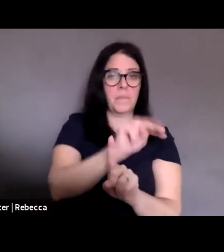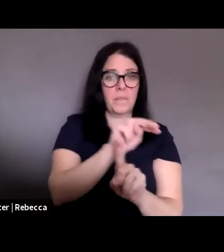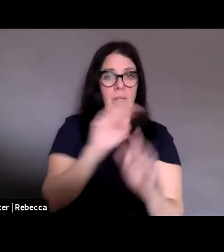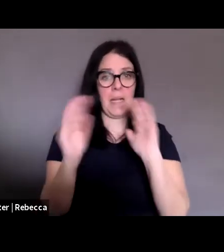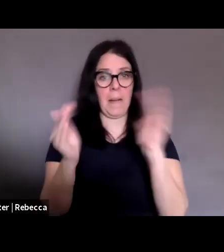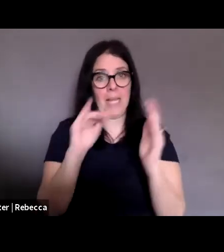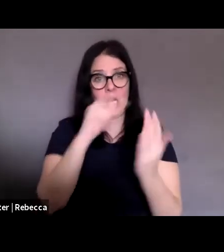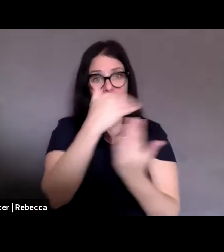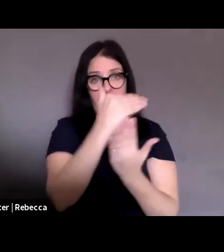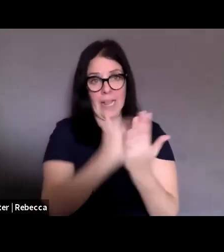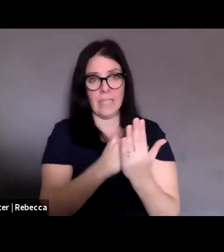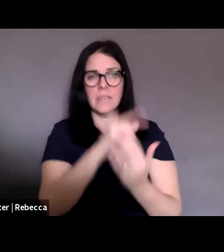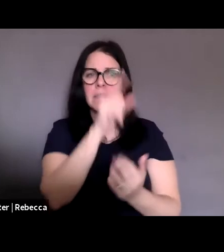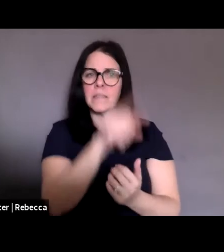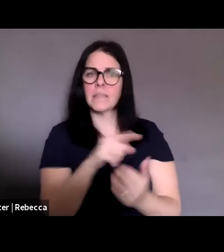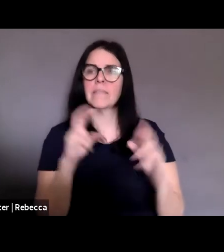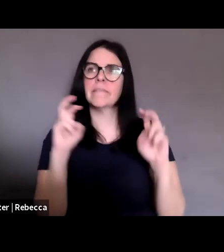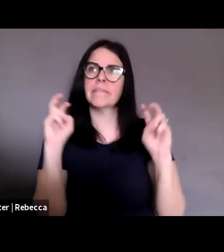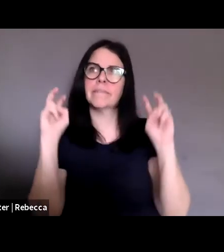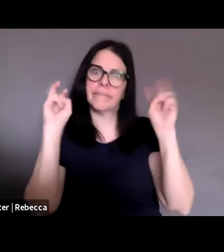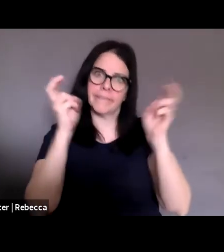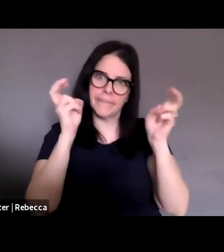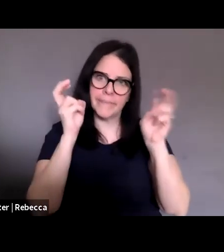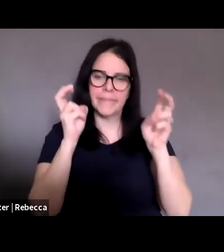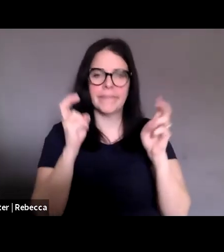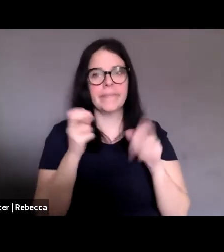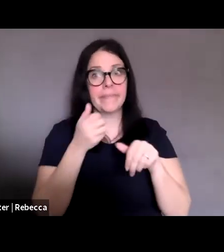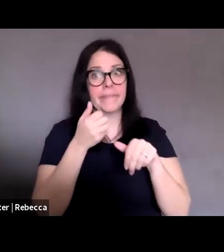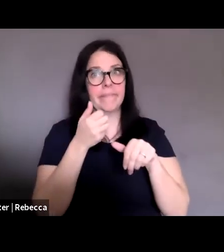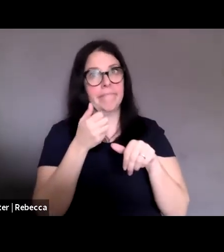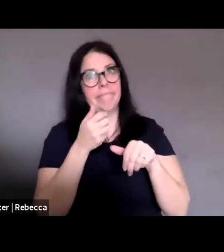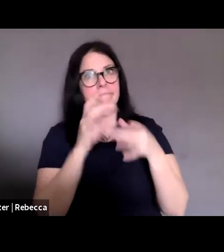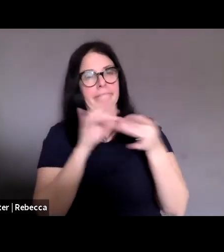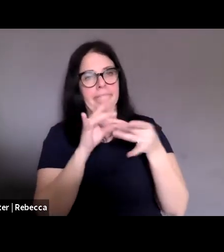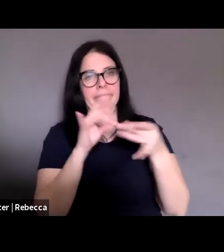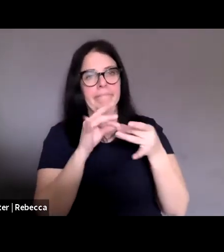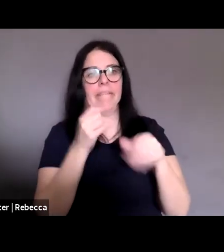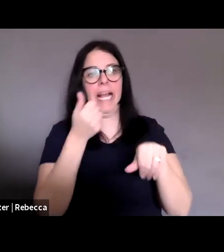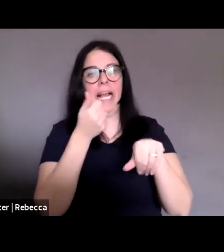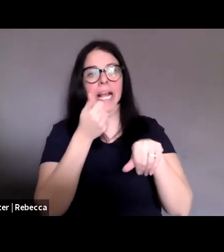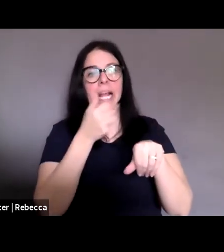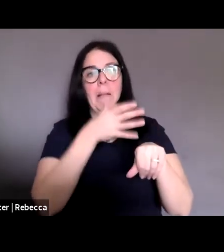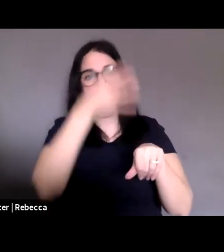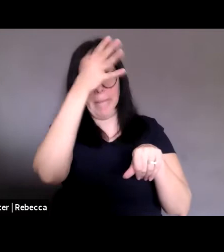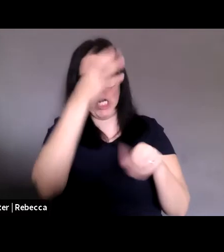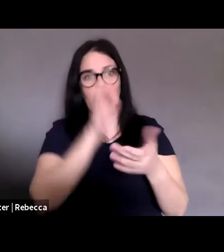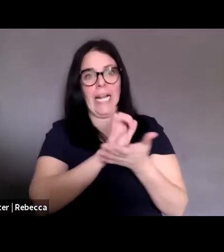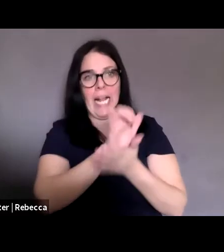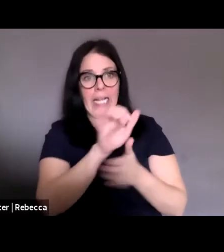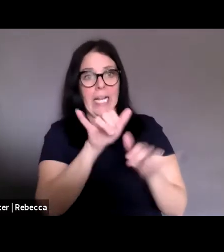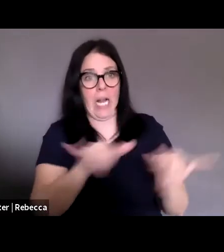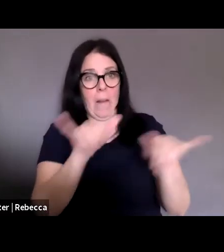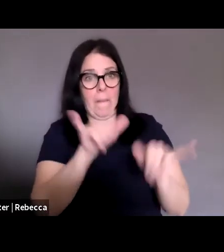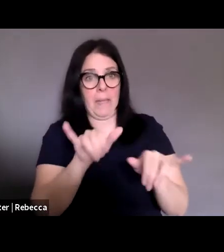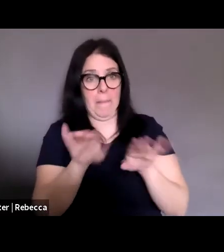allegedly common alienated parents' behavior on the left-hand side, you will